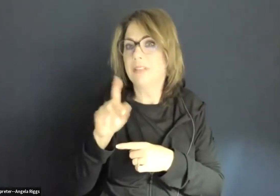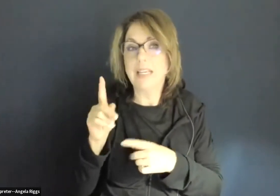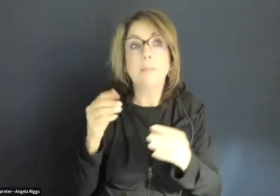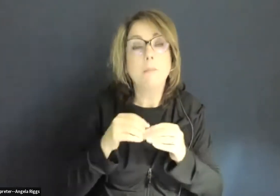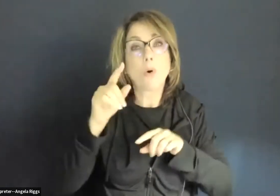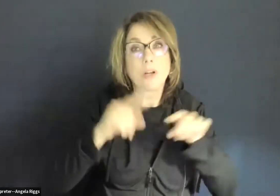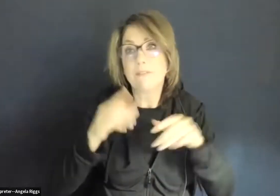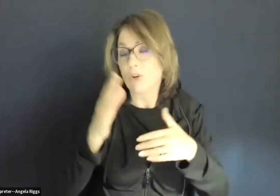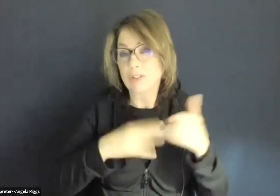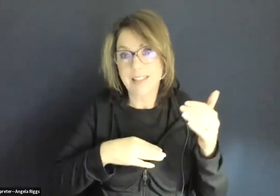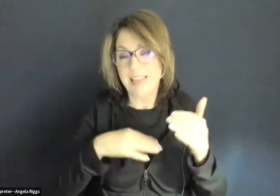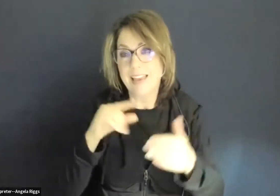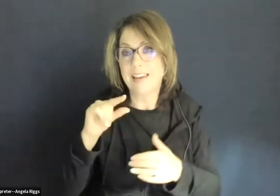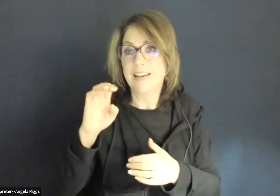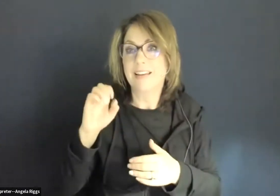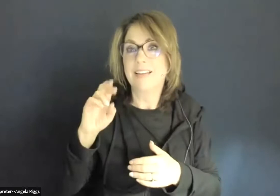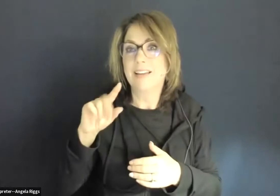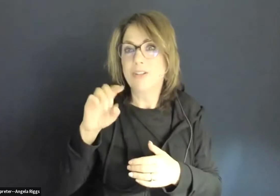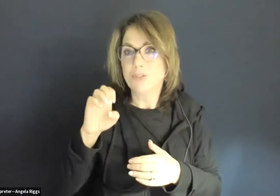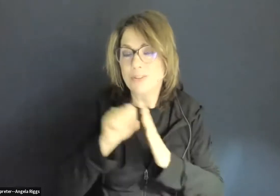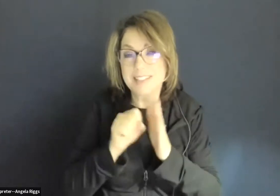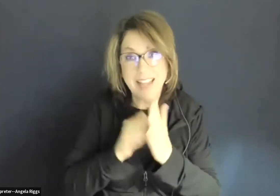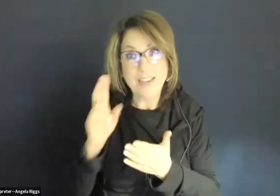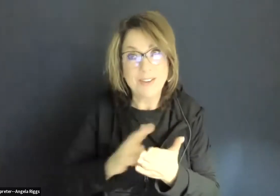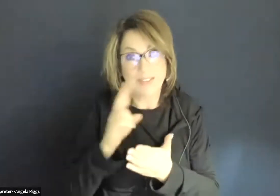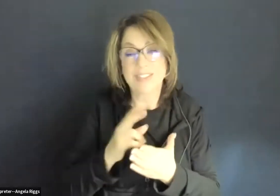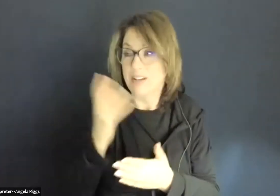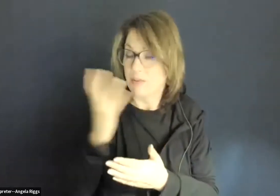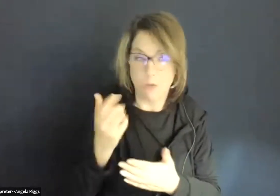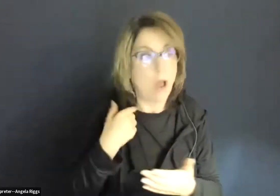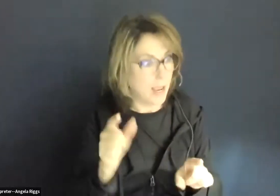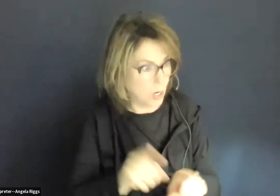than Georgia State University. I agree. So